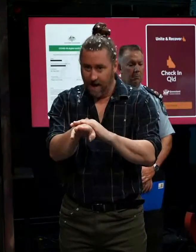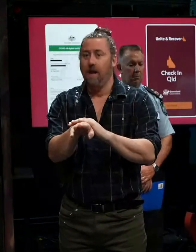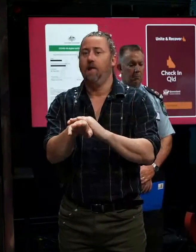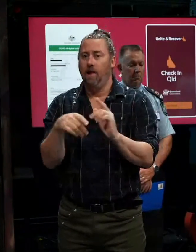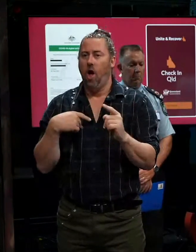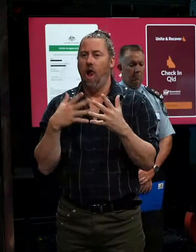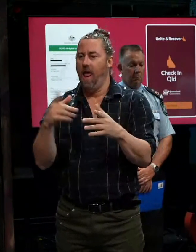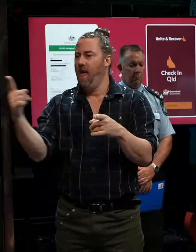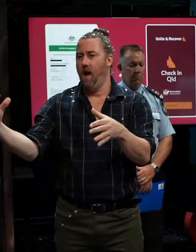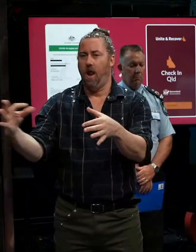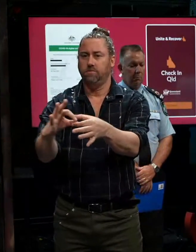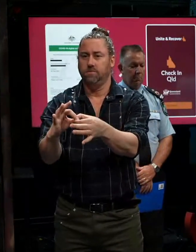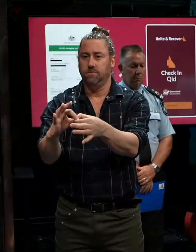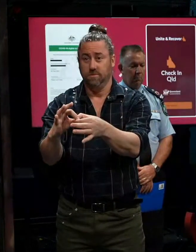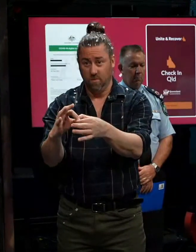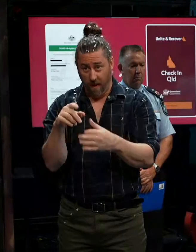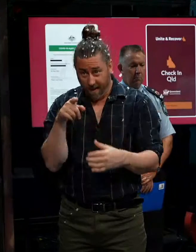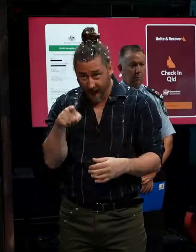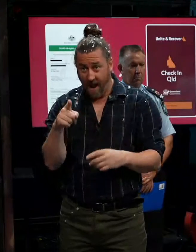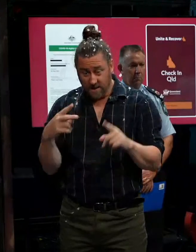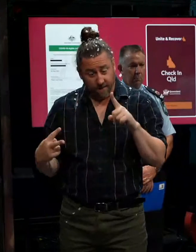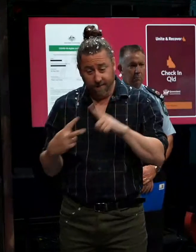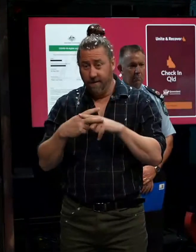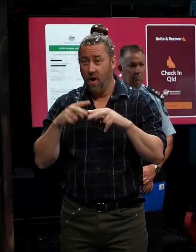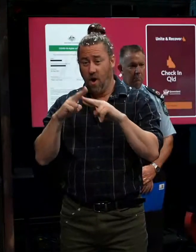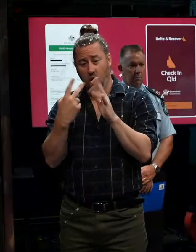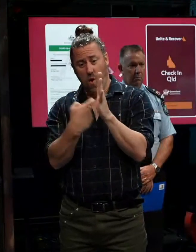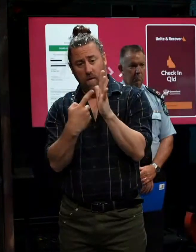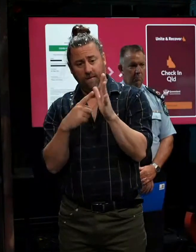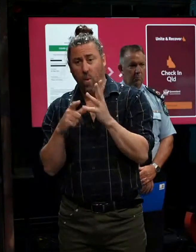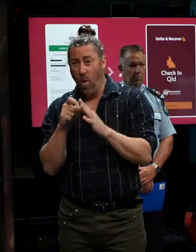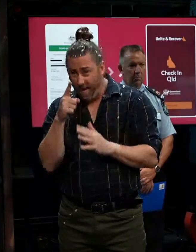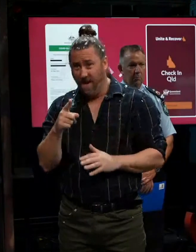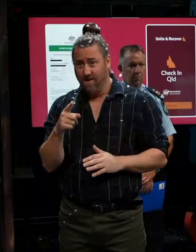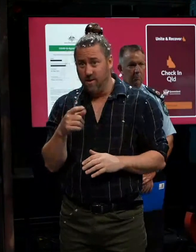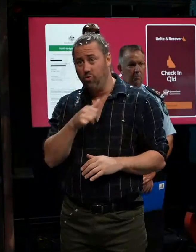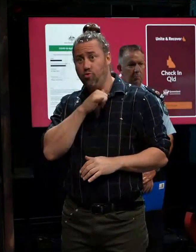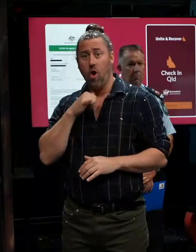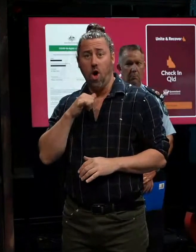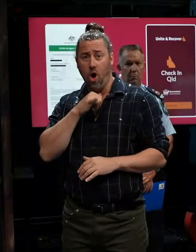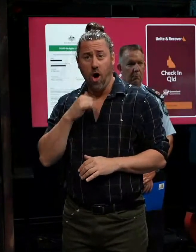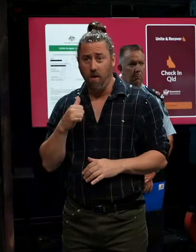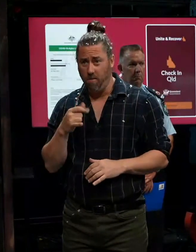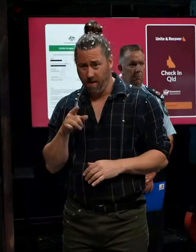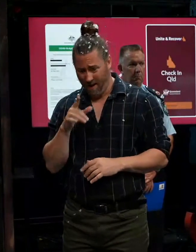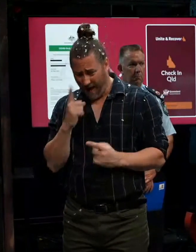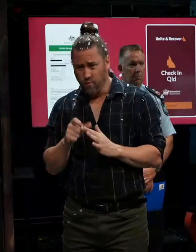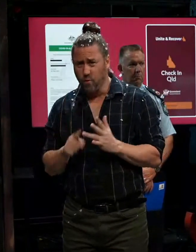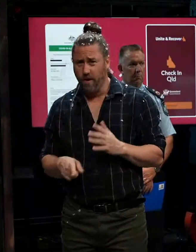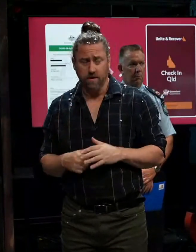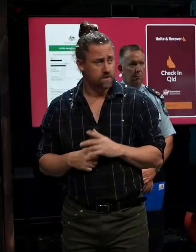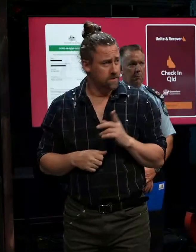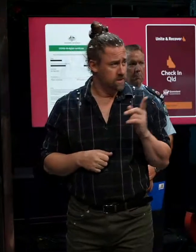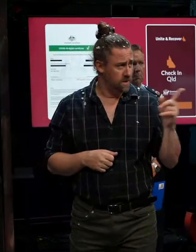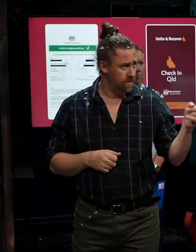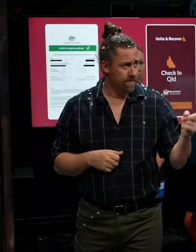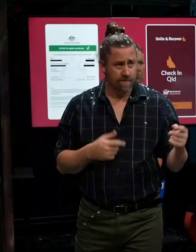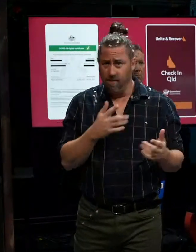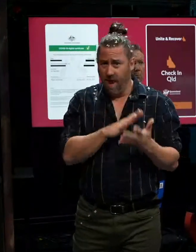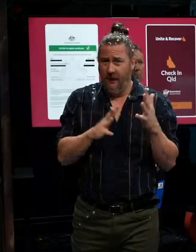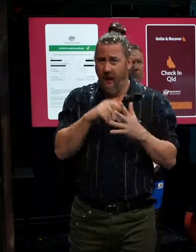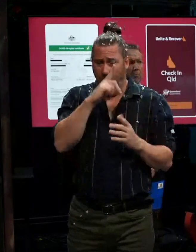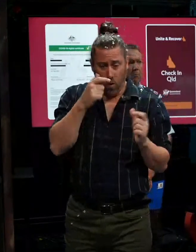somebody's phone. So you would be conducting fraud if you were doing that for purposes that are not legal. Is there any way, though, to stop people from committing it? Do